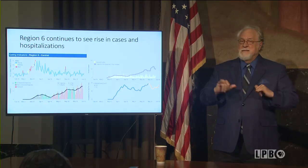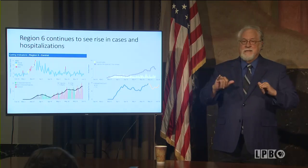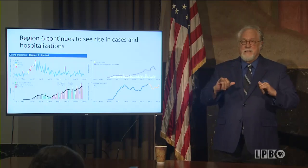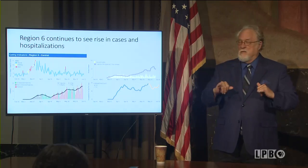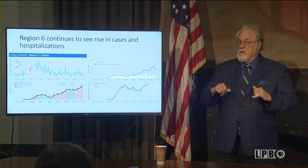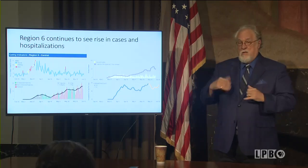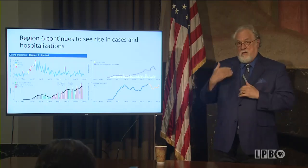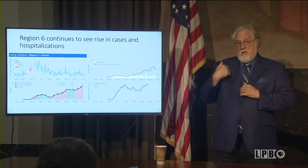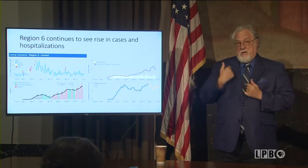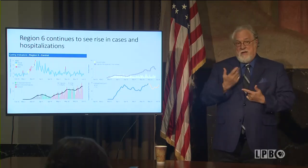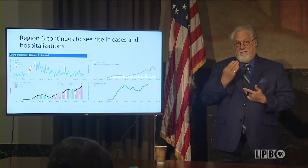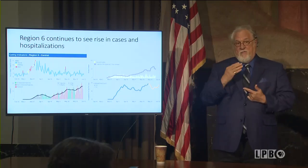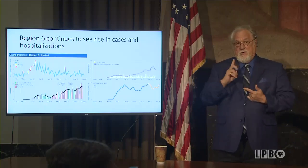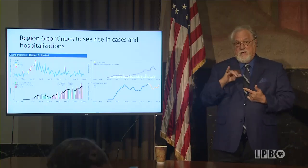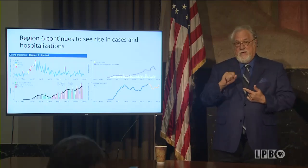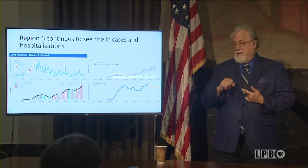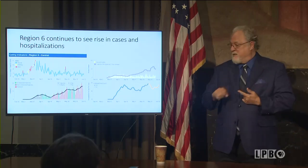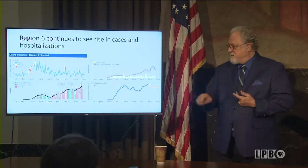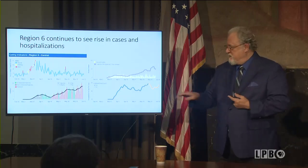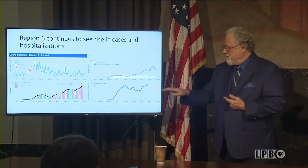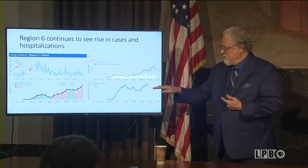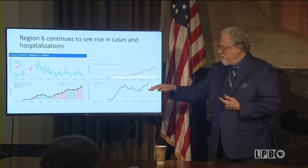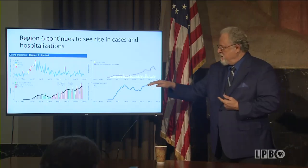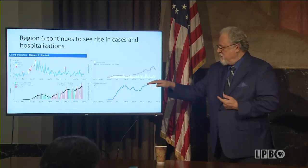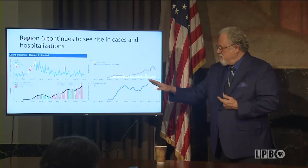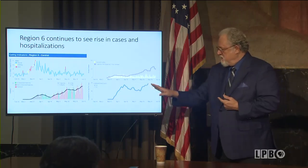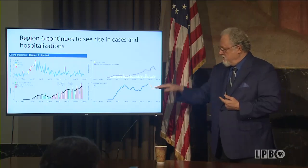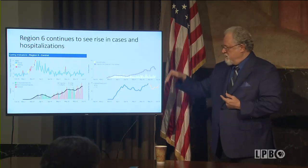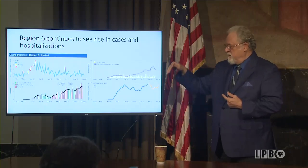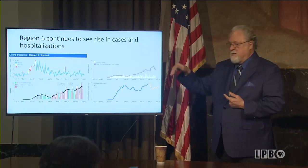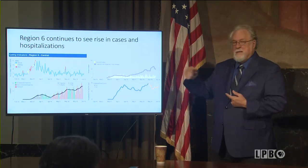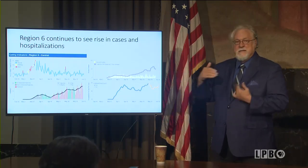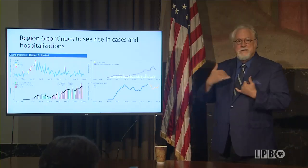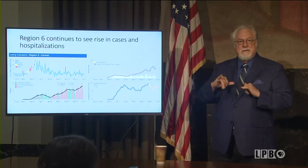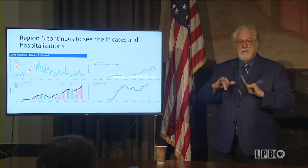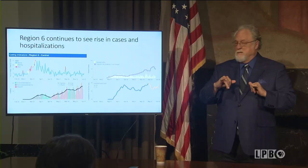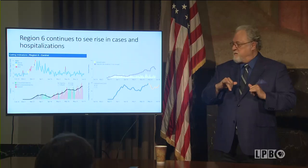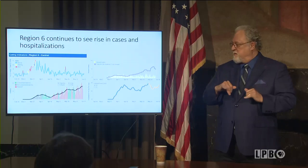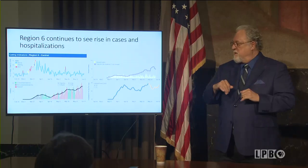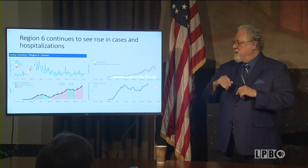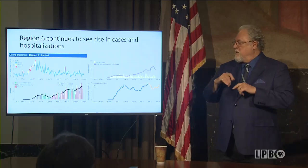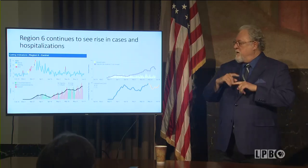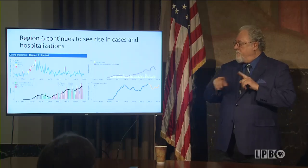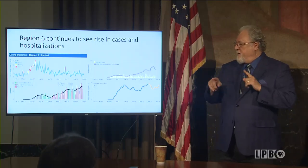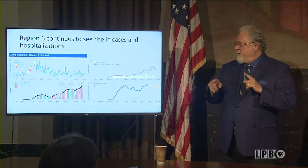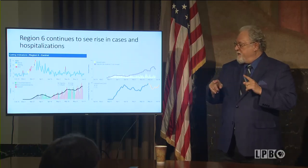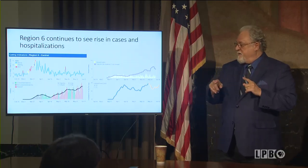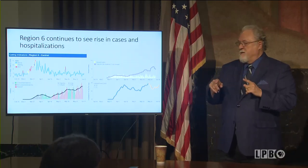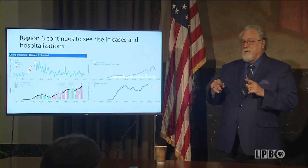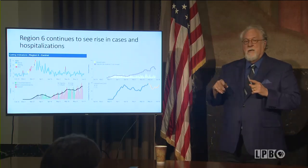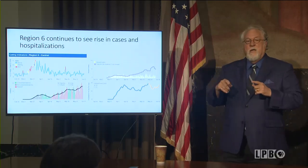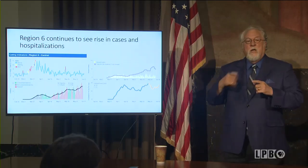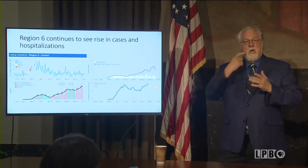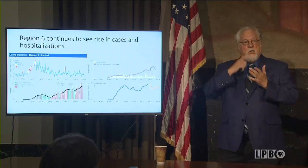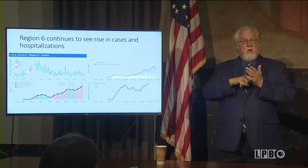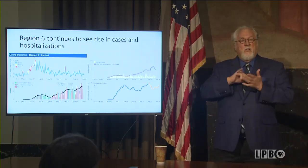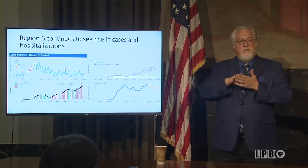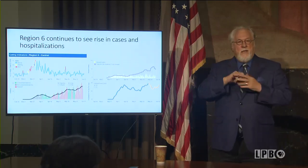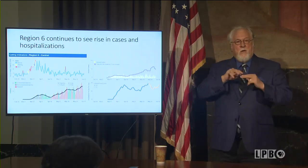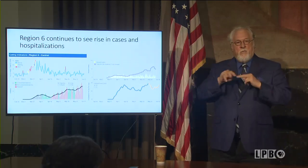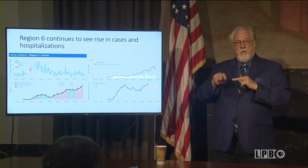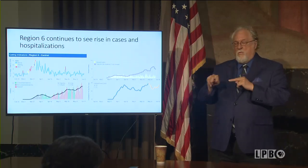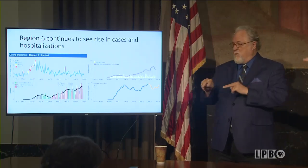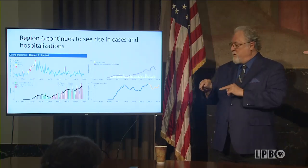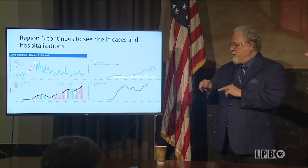the 14-day period, that U-shaped trend on average is still going down. However, I think it's lost on nobody that if we keep walking